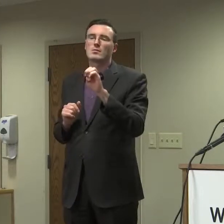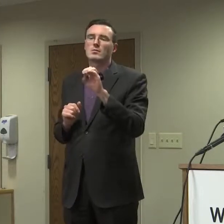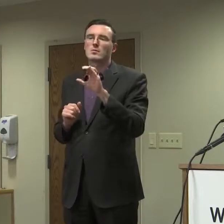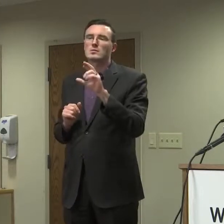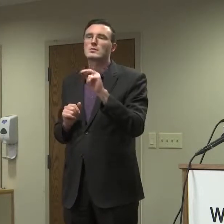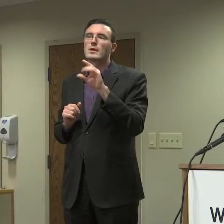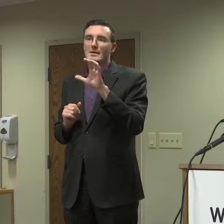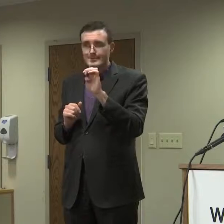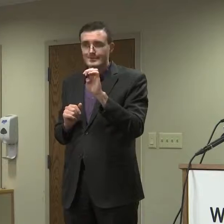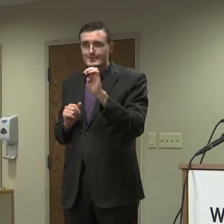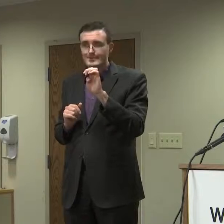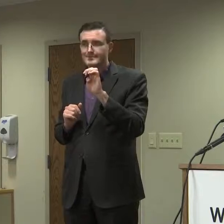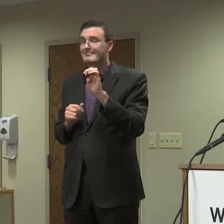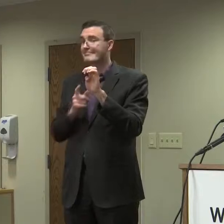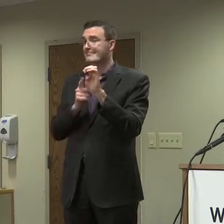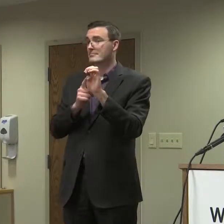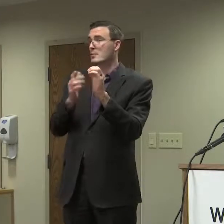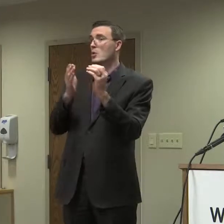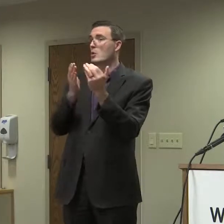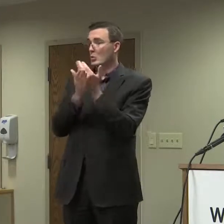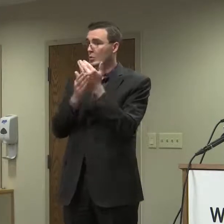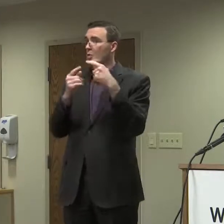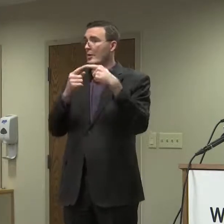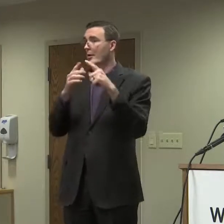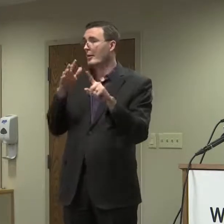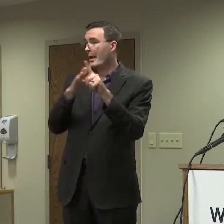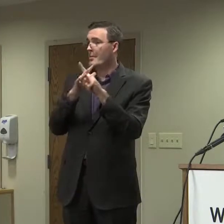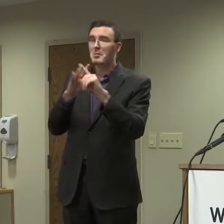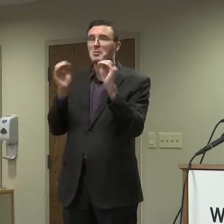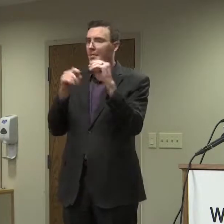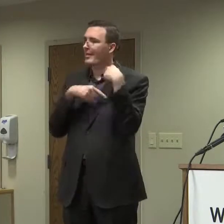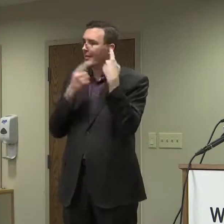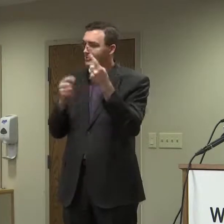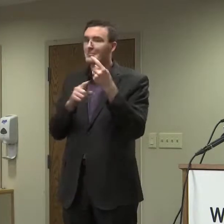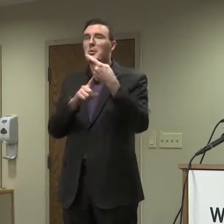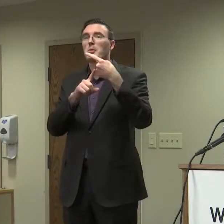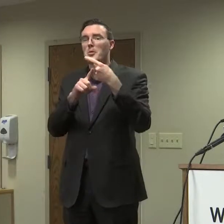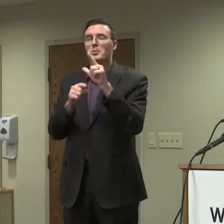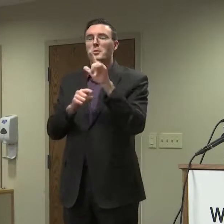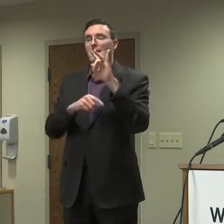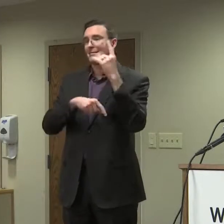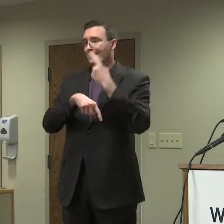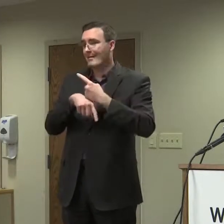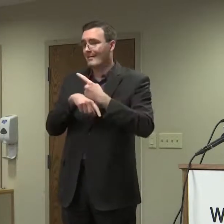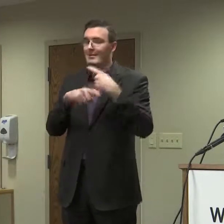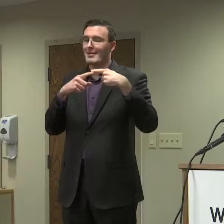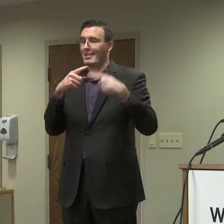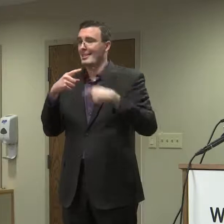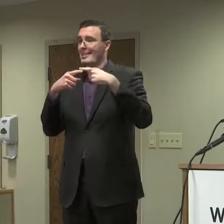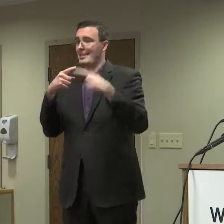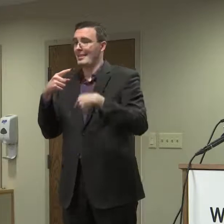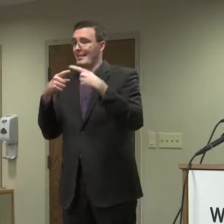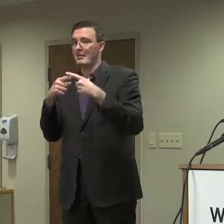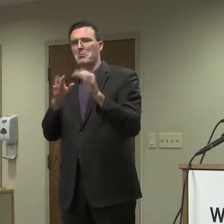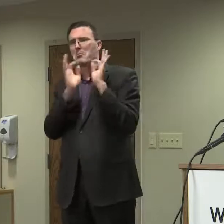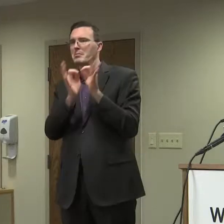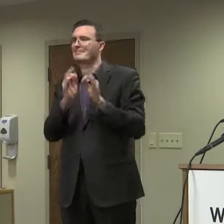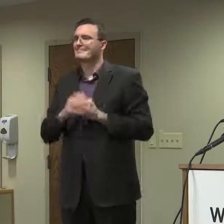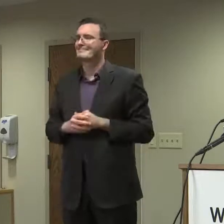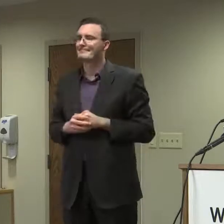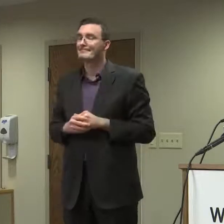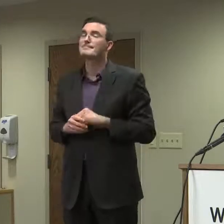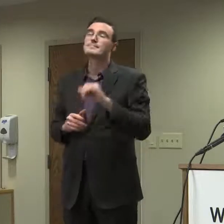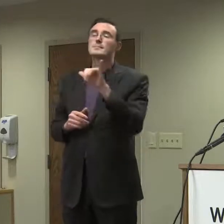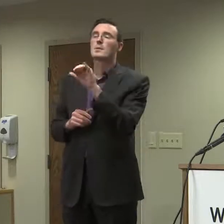new cases. And as of Monday, Rockford hospitals, including Mercy Health, OSF Healthcare St. Anthony Medical Center, and